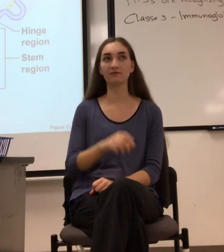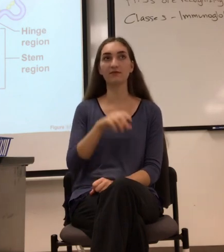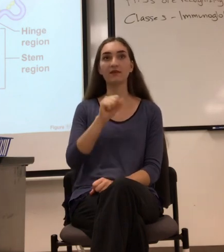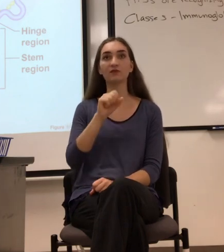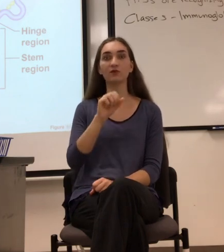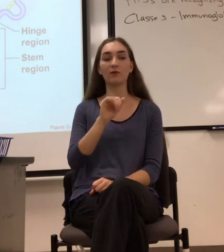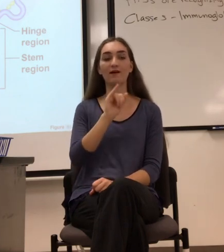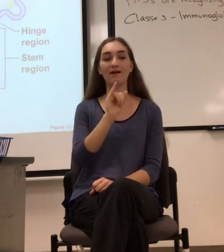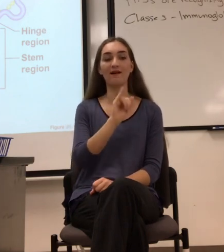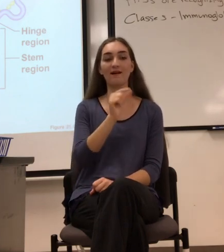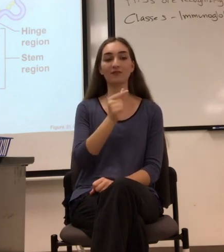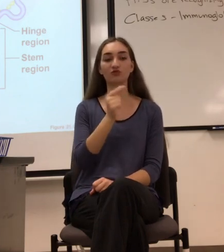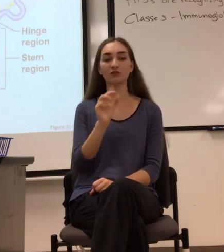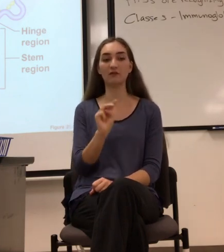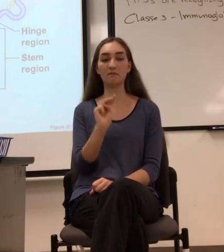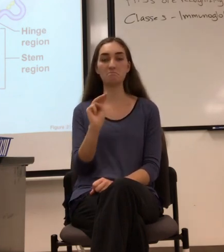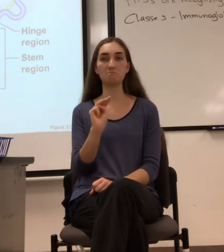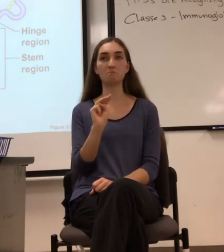IgMs,